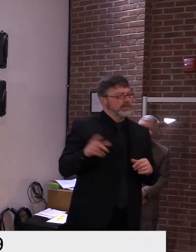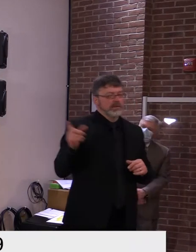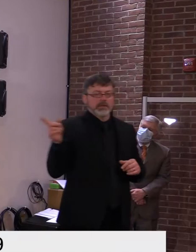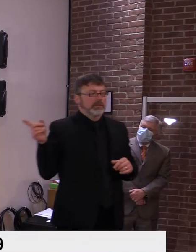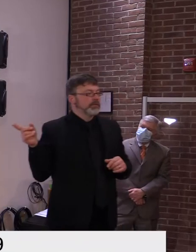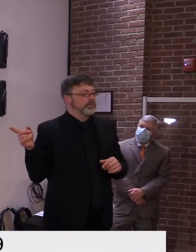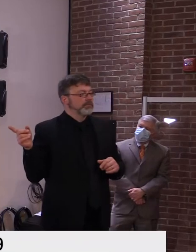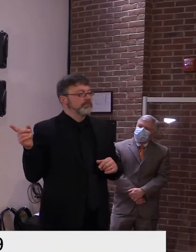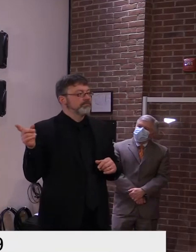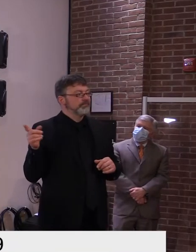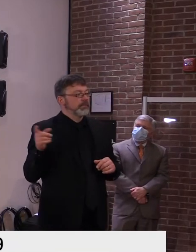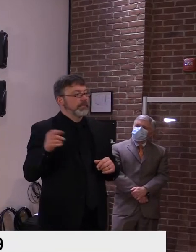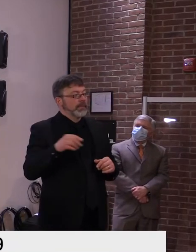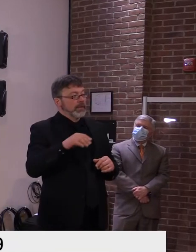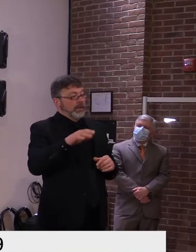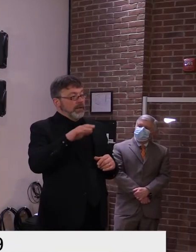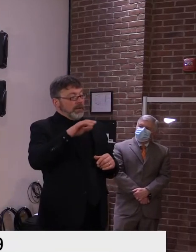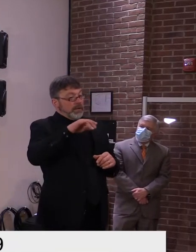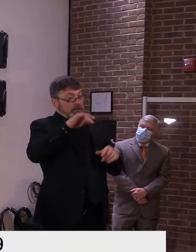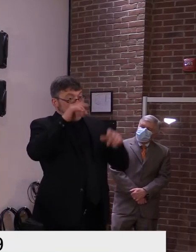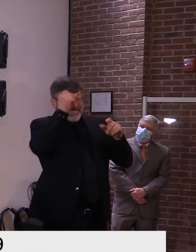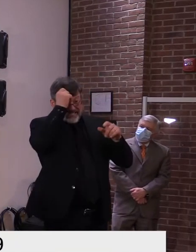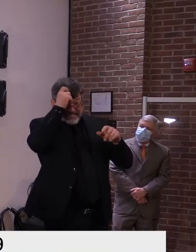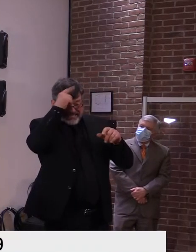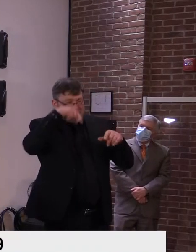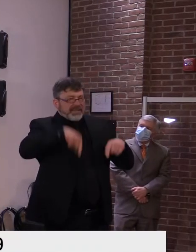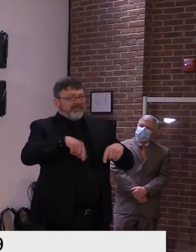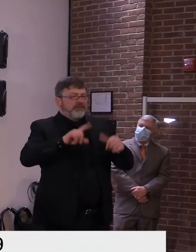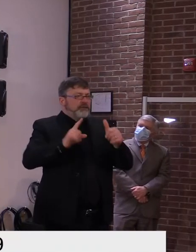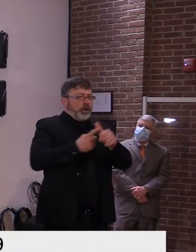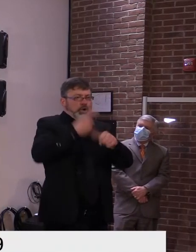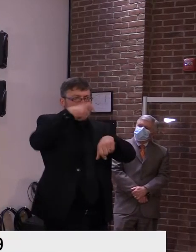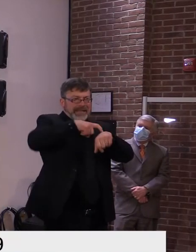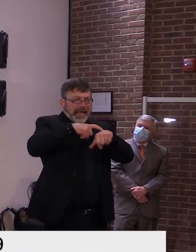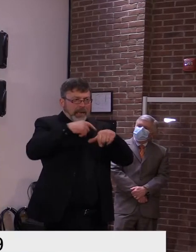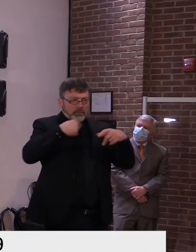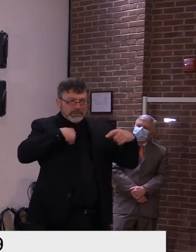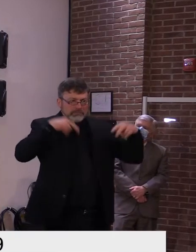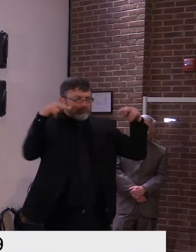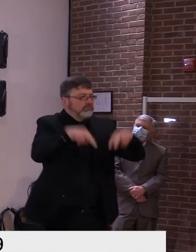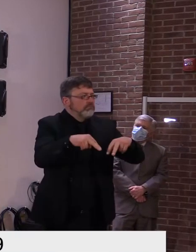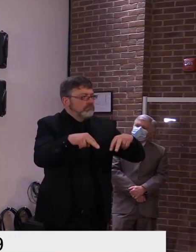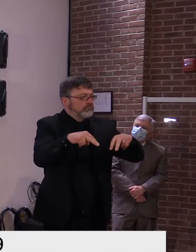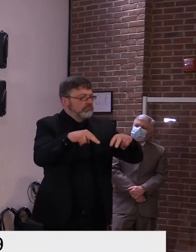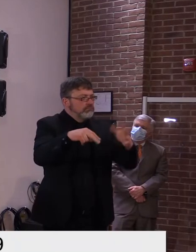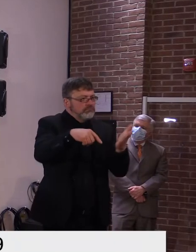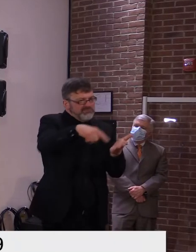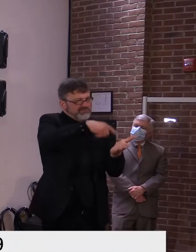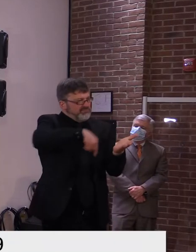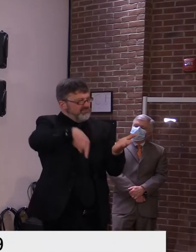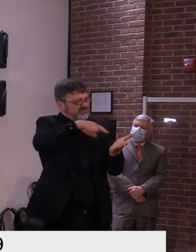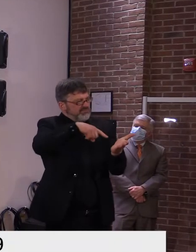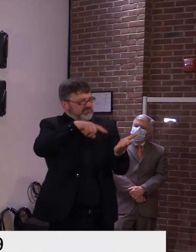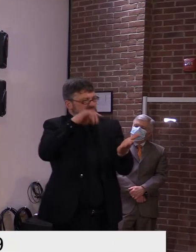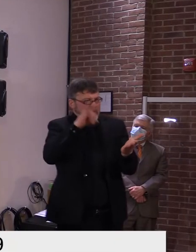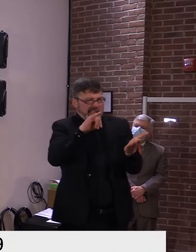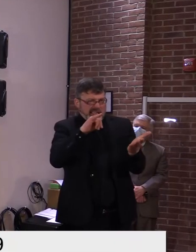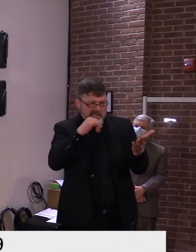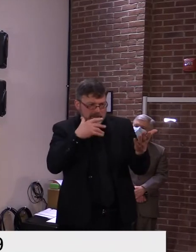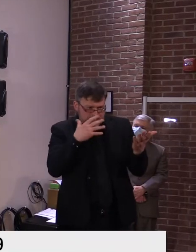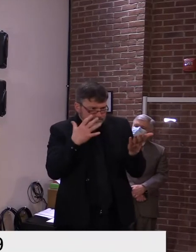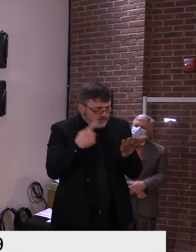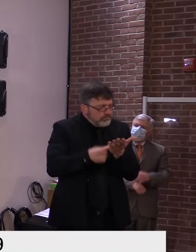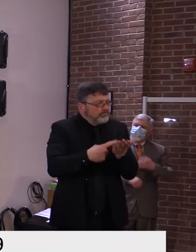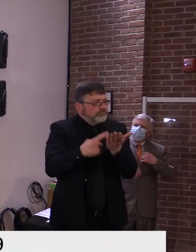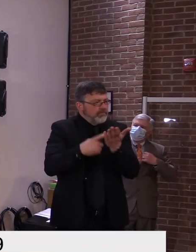effort into coming up with a solution. I'm sure that everyone will have their opportunity to weigh in, and